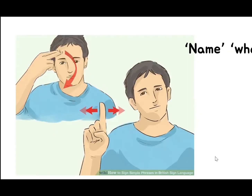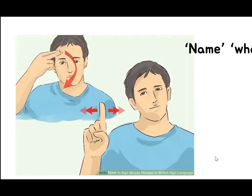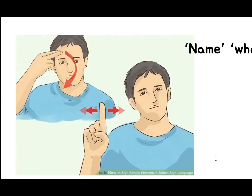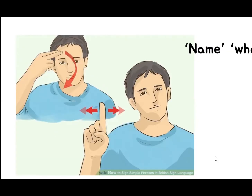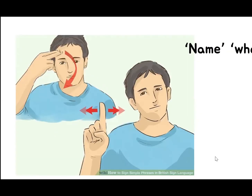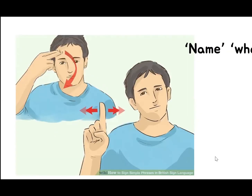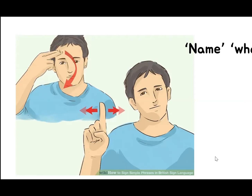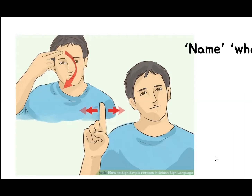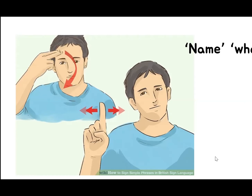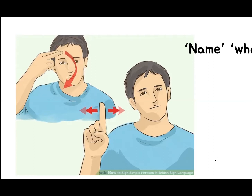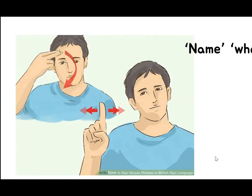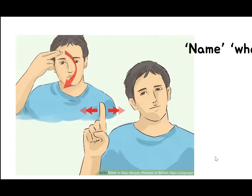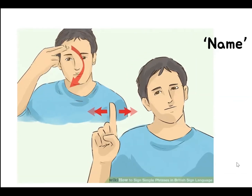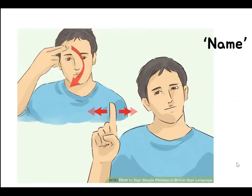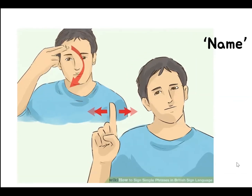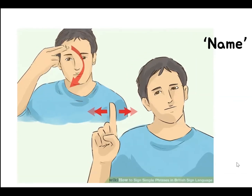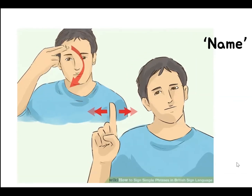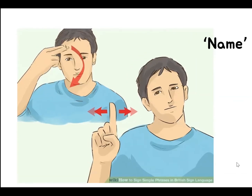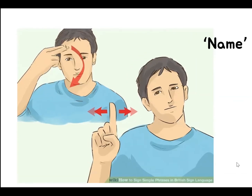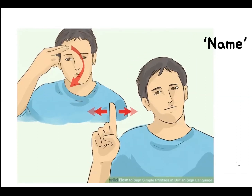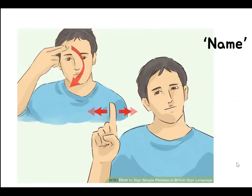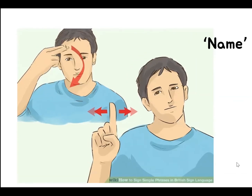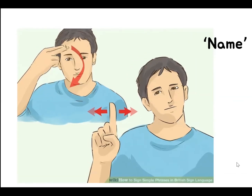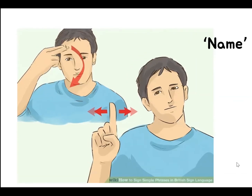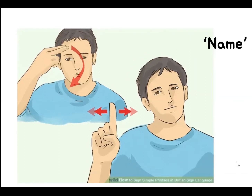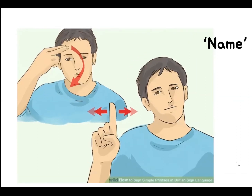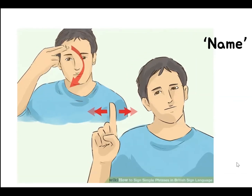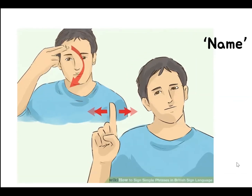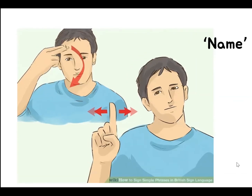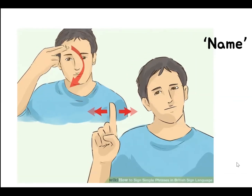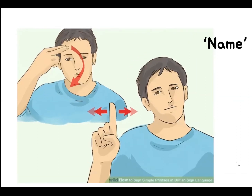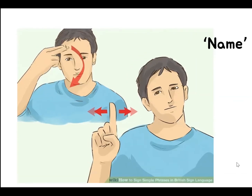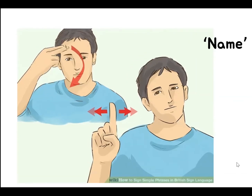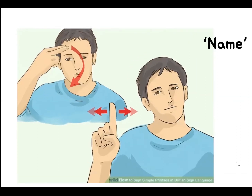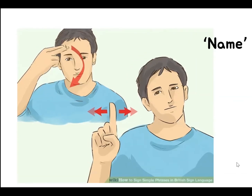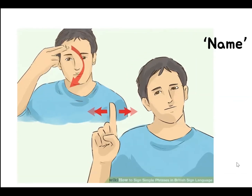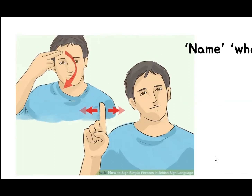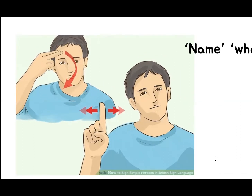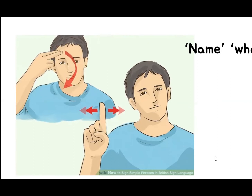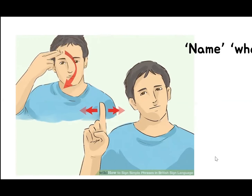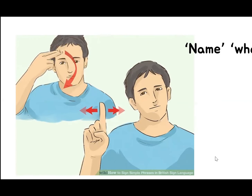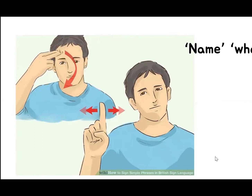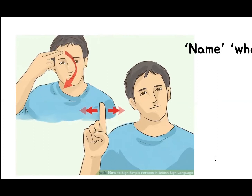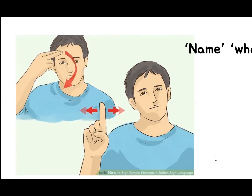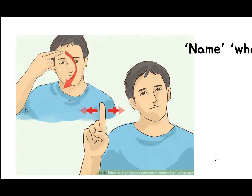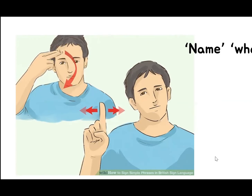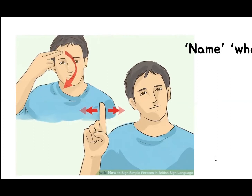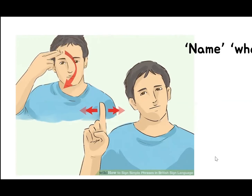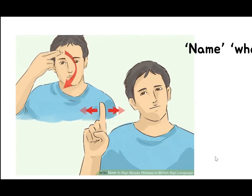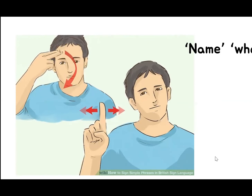with that. So we've said name my. So now we're going to say name